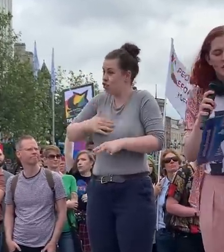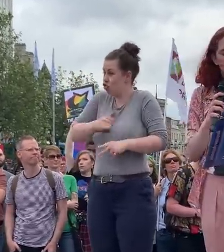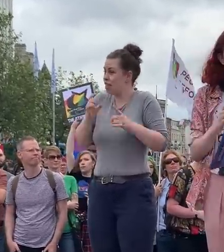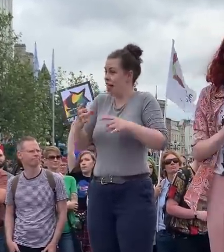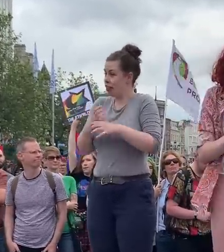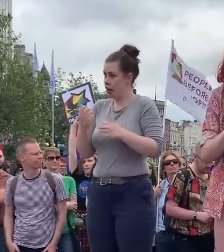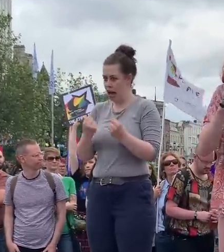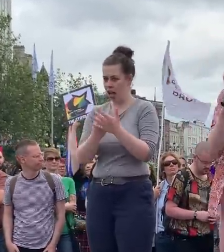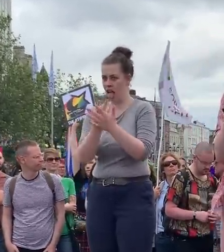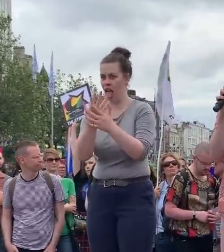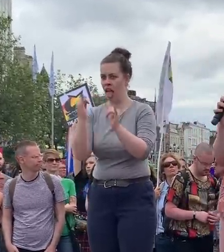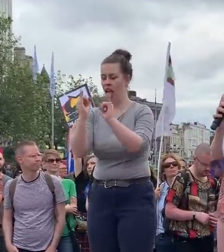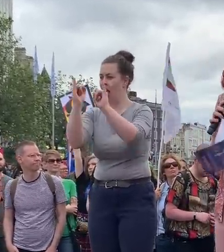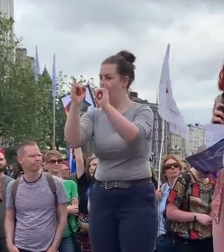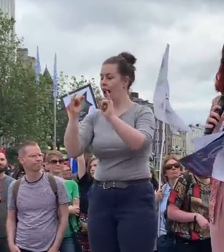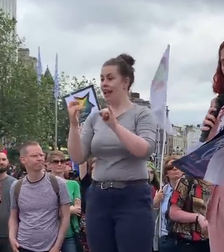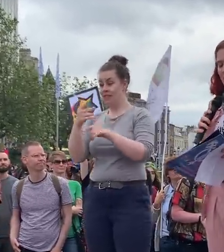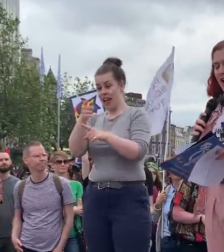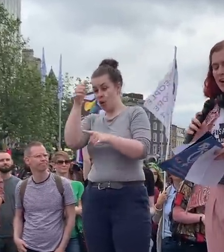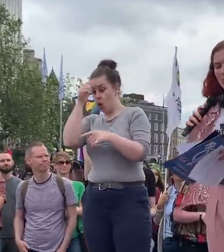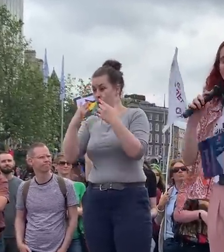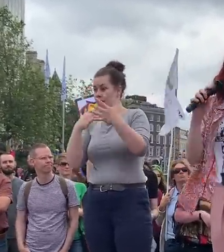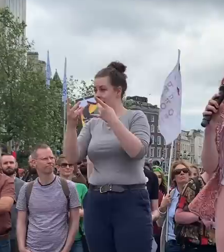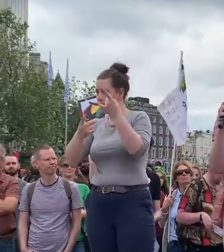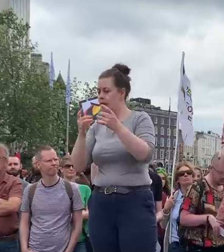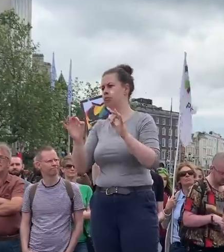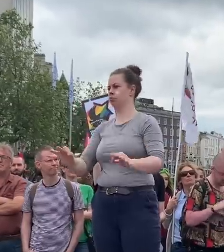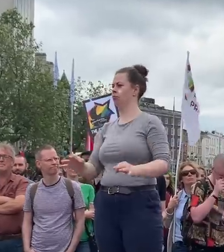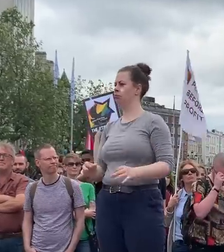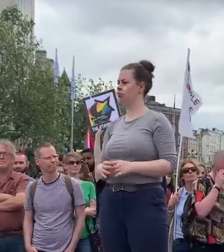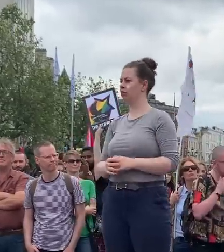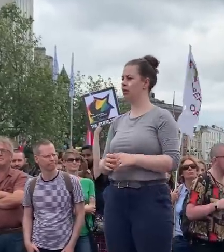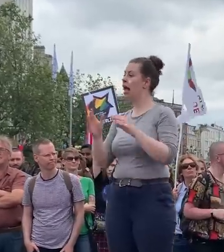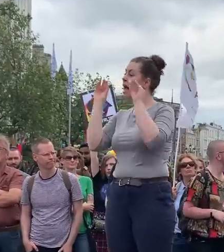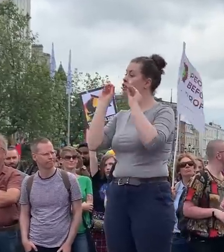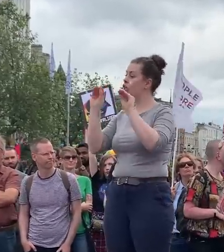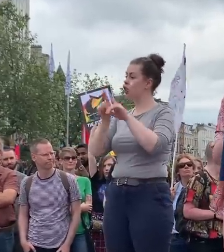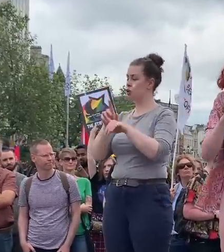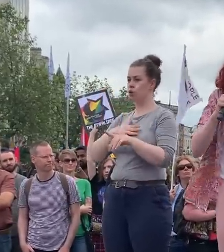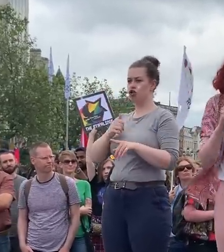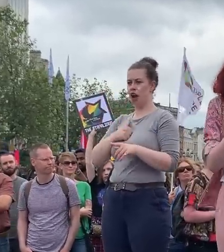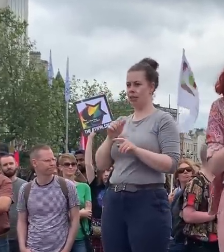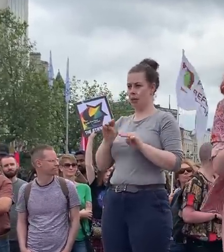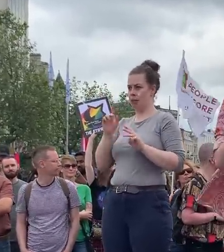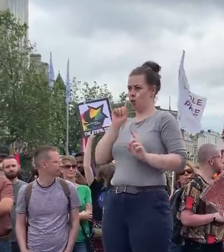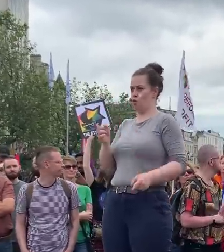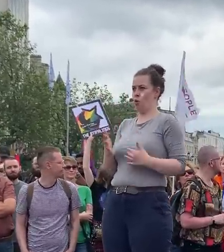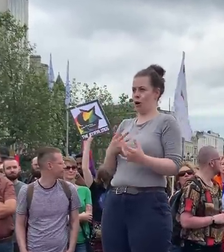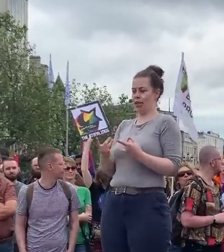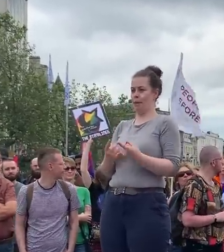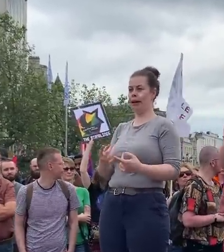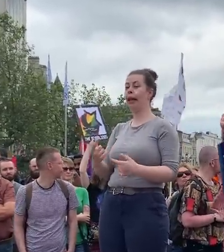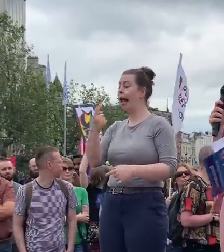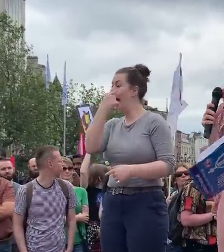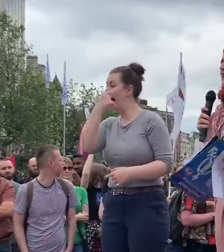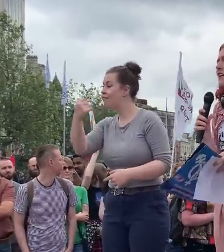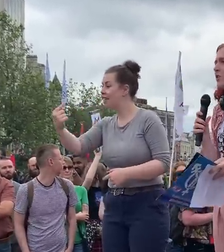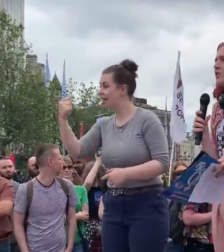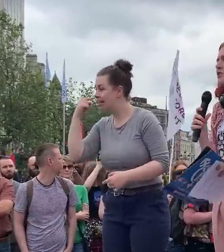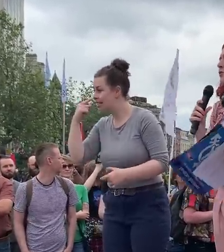healthcare. Education is another area in which trans folks are hugely disadvantaged. Appropriate evidence-based